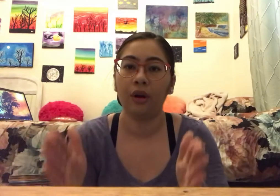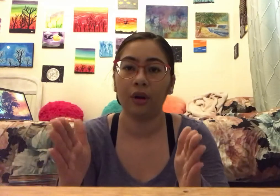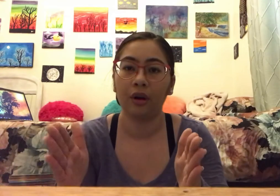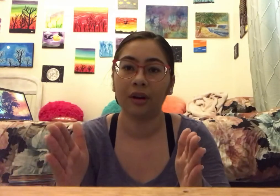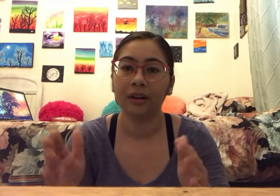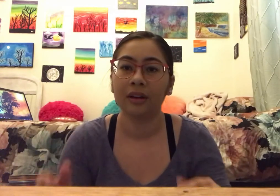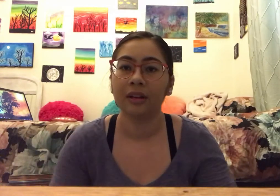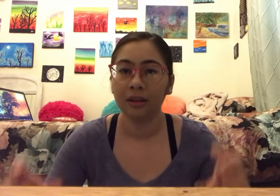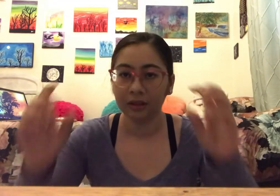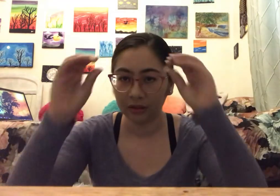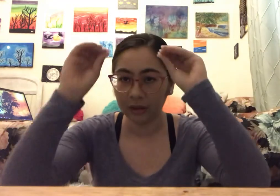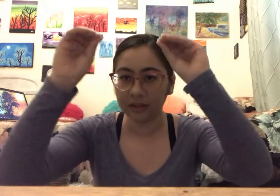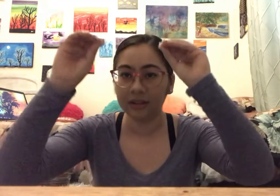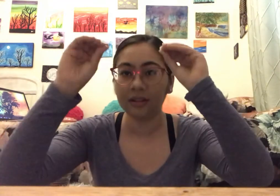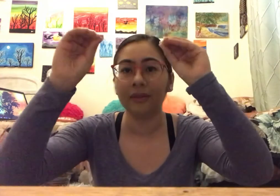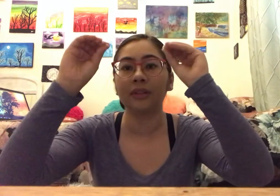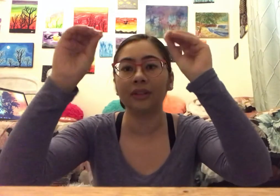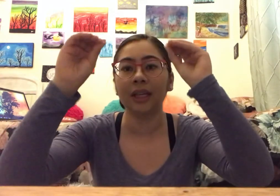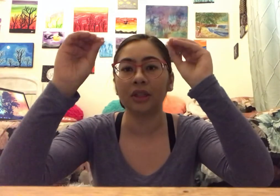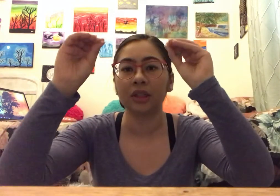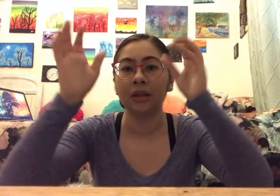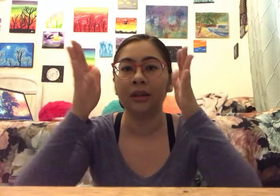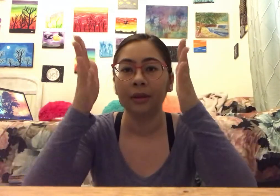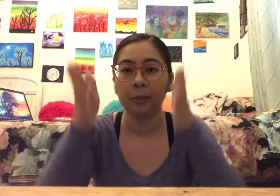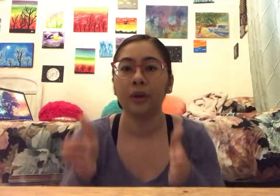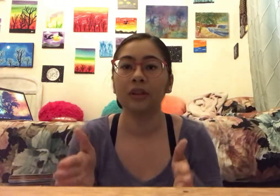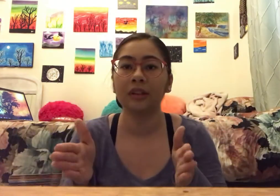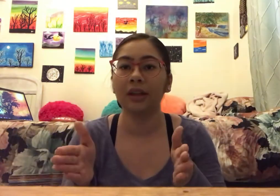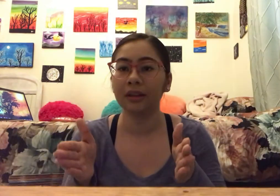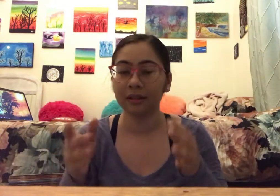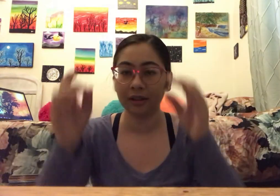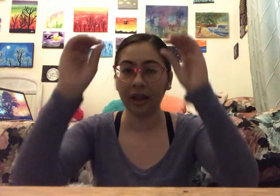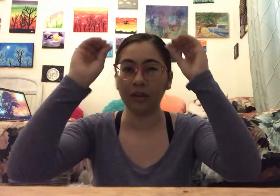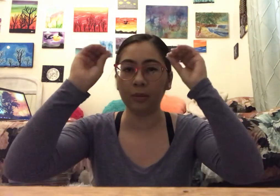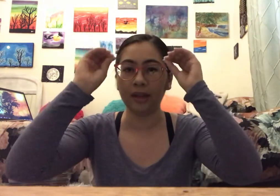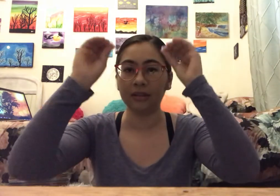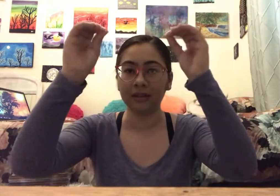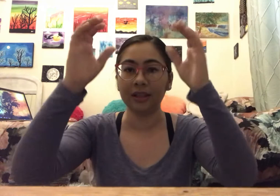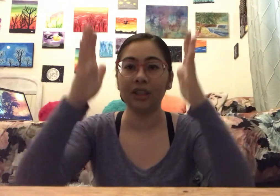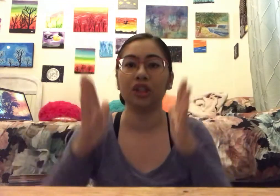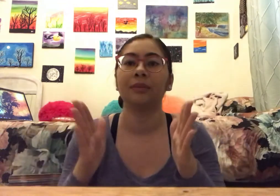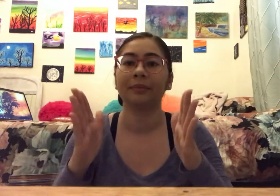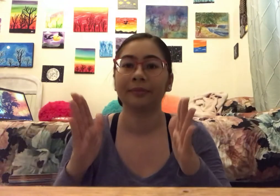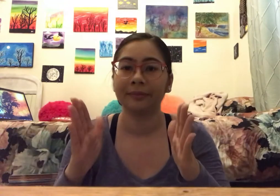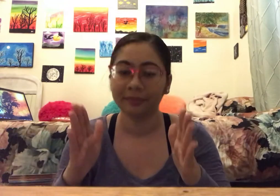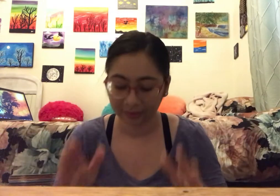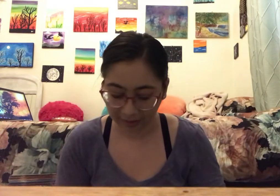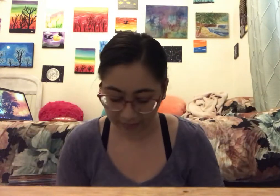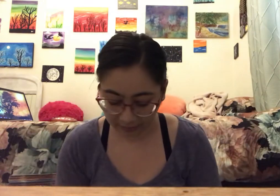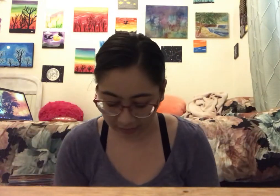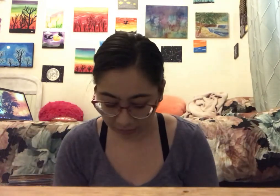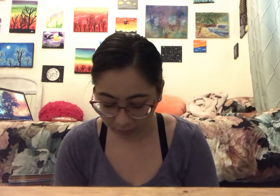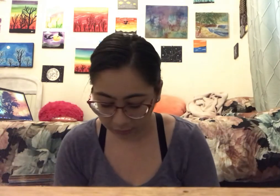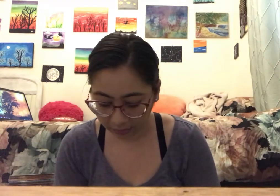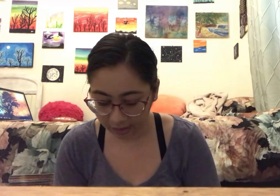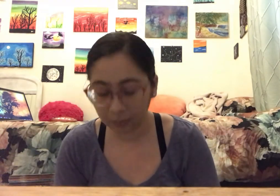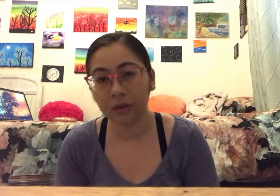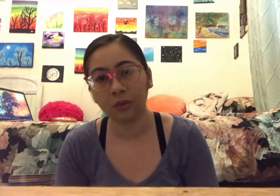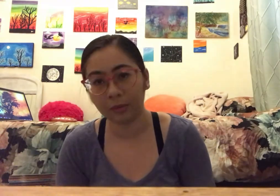teacher. So this is a sign for teach, person, together makes teacher. Okay, let's go over them one more